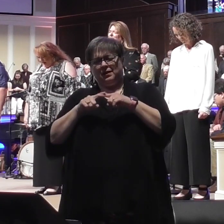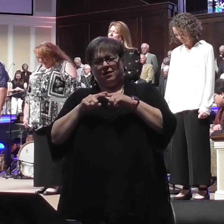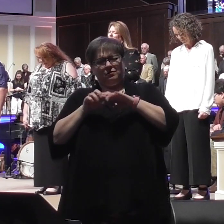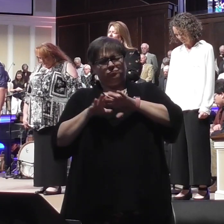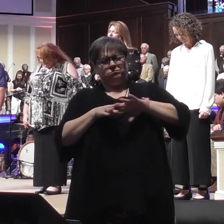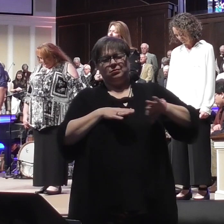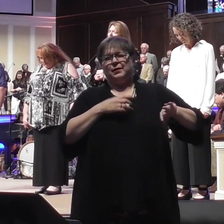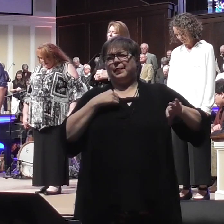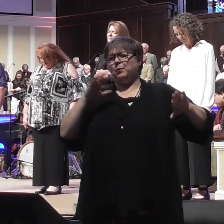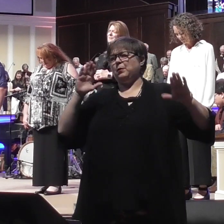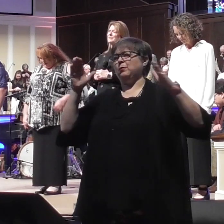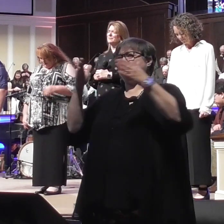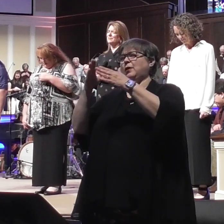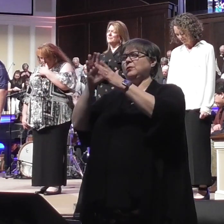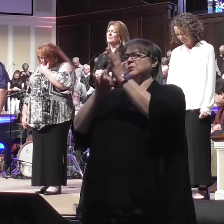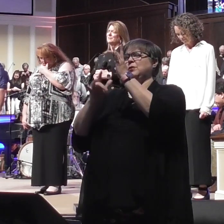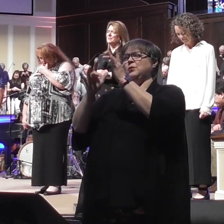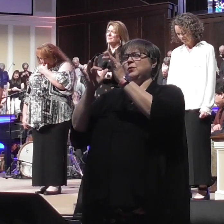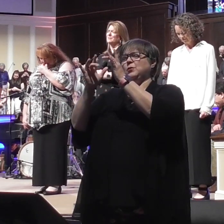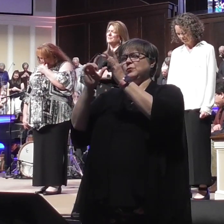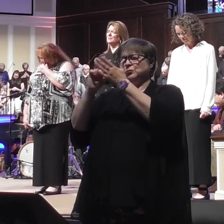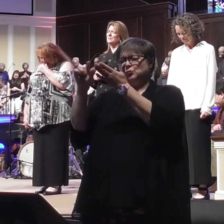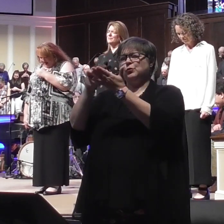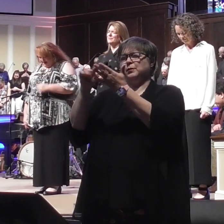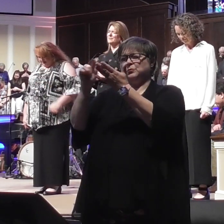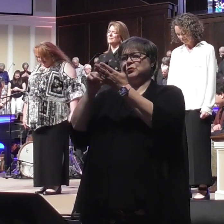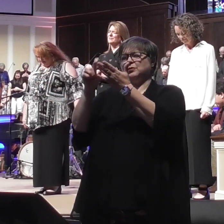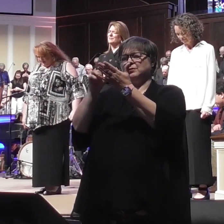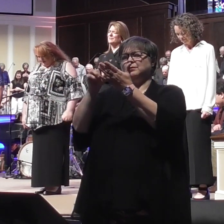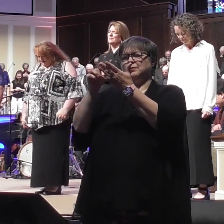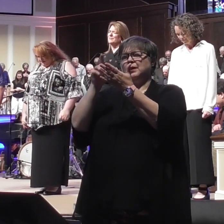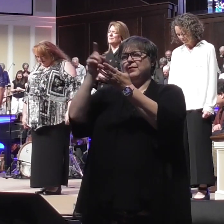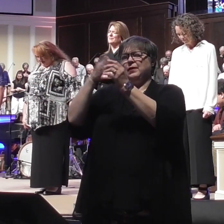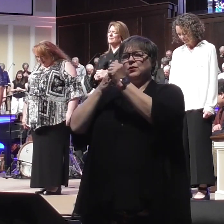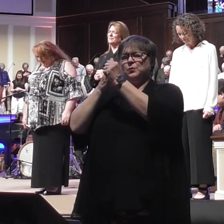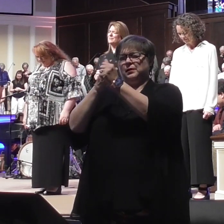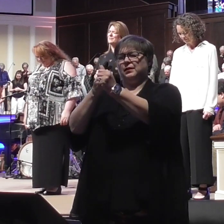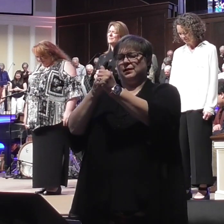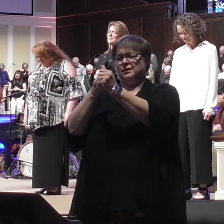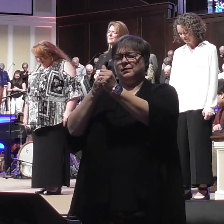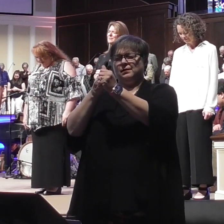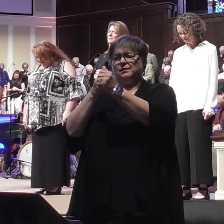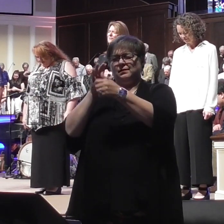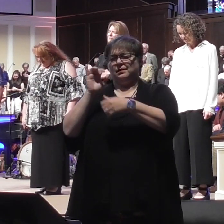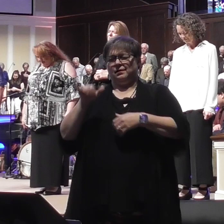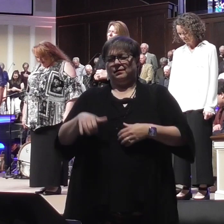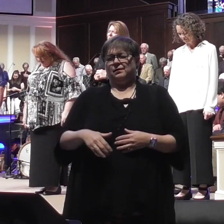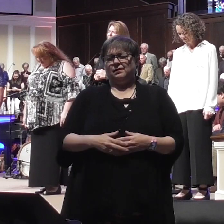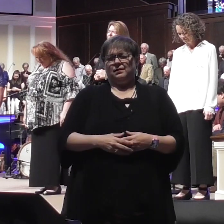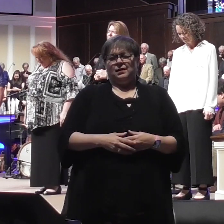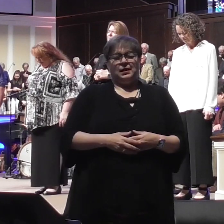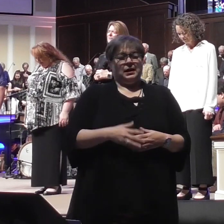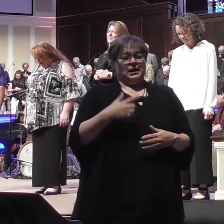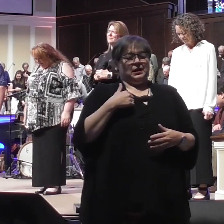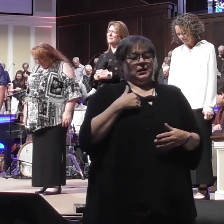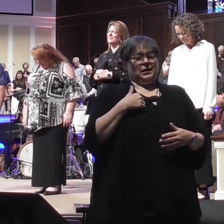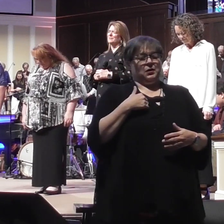what Scripture says, Father, and we lean into that. So, Lord, I pray that today that we would live in life, and if we find